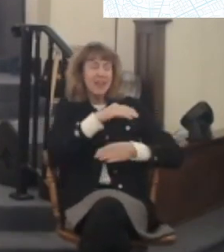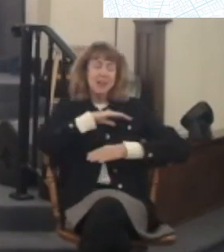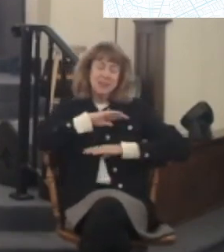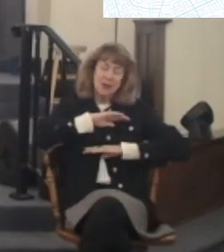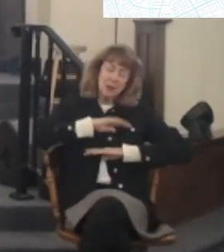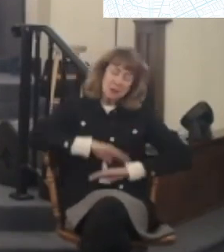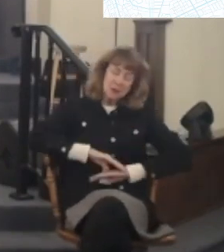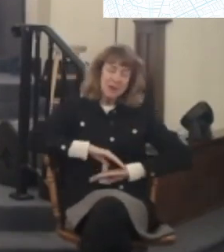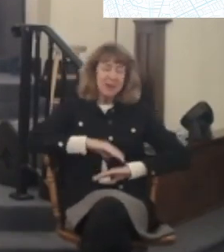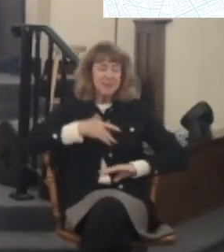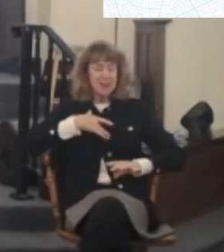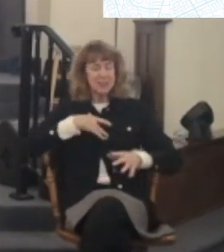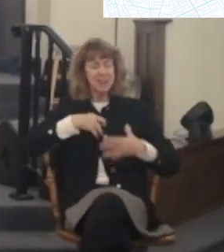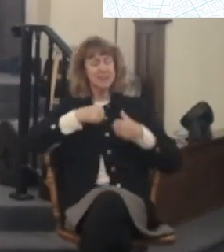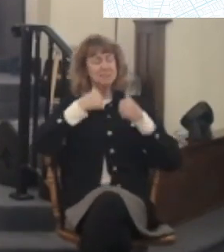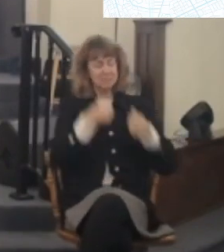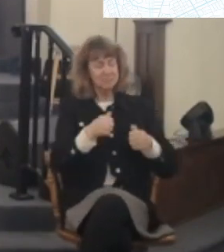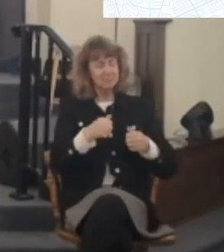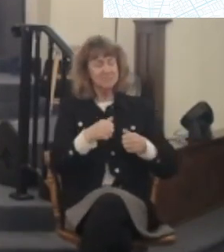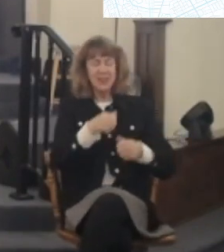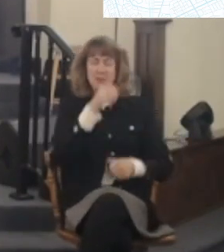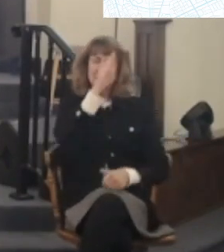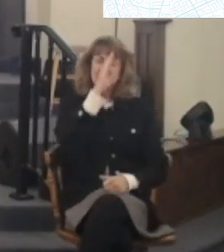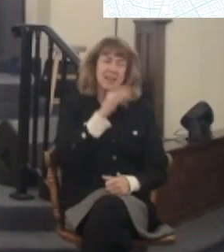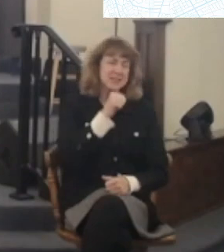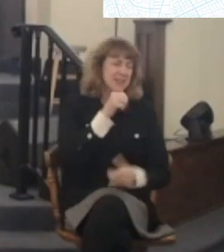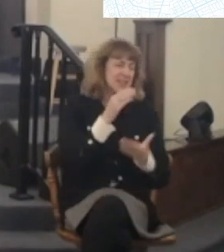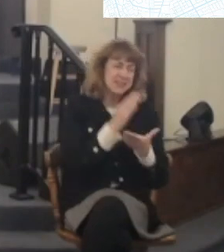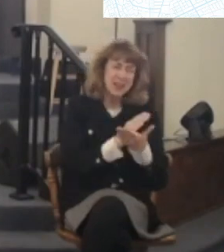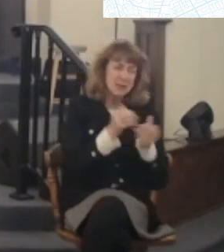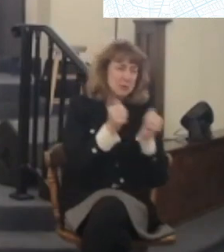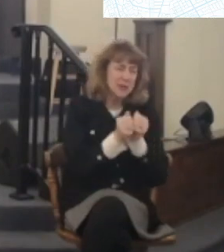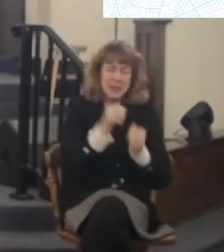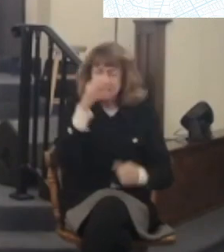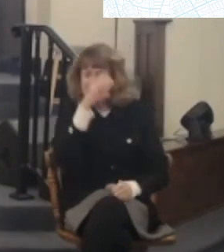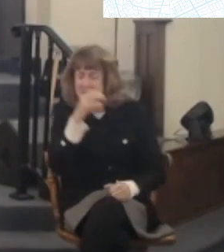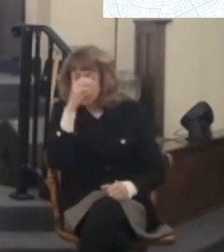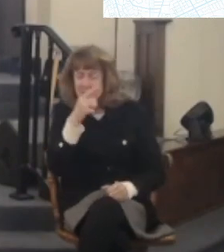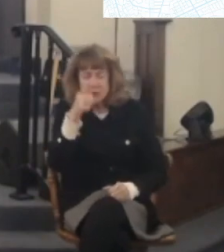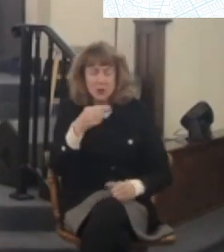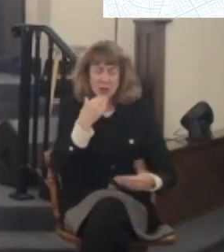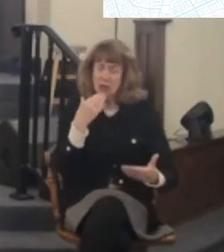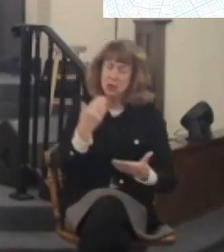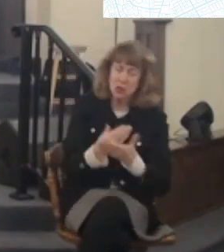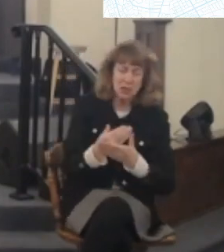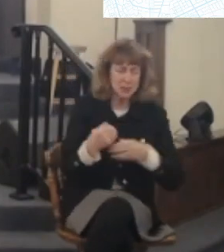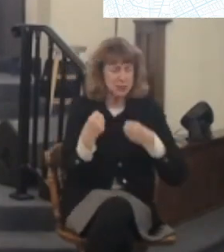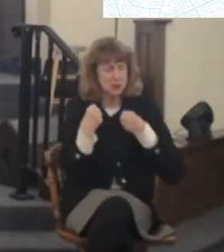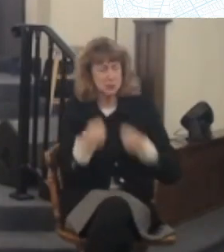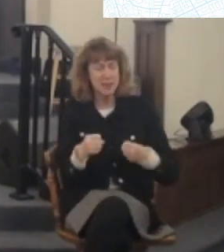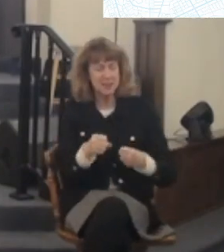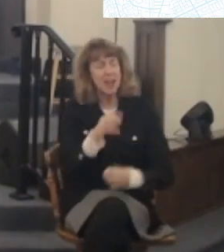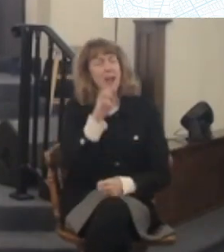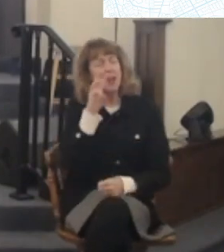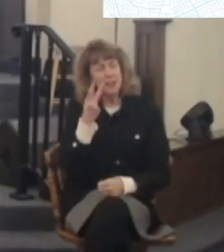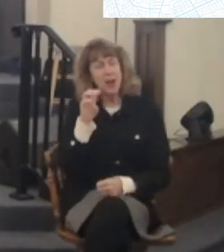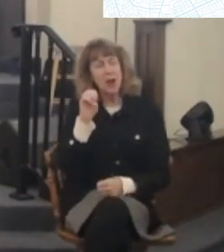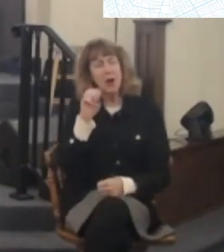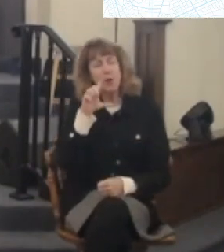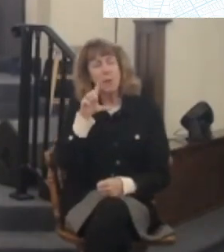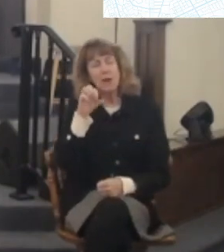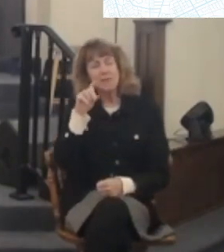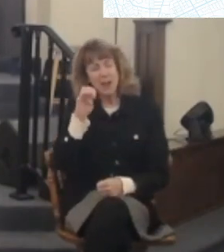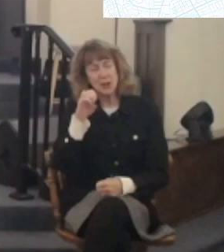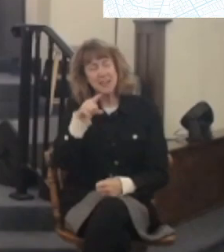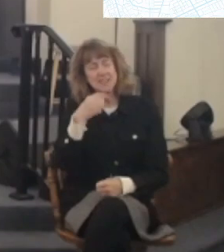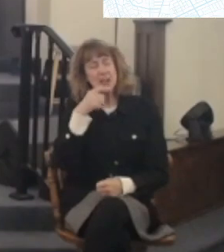the Babylonians, the captor. But God doesn't stop with seek the welfare. He challenges the people further. They are to